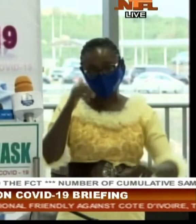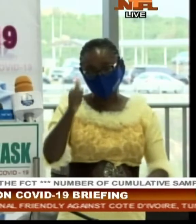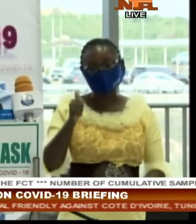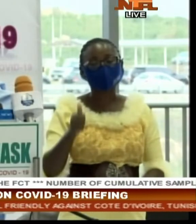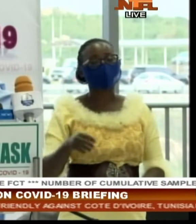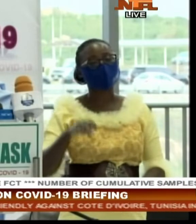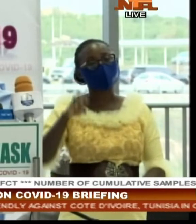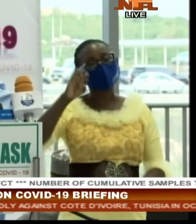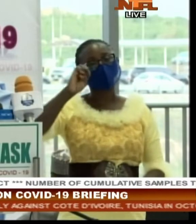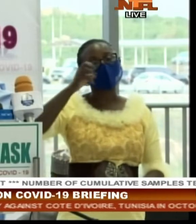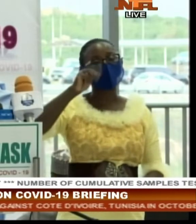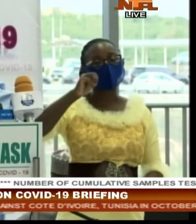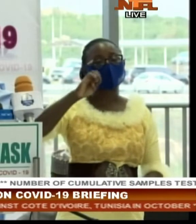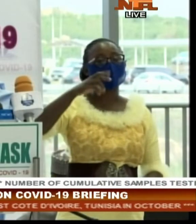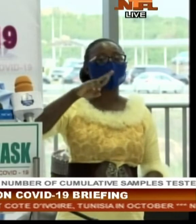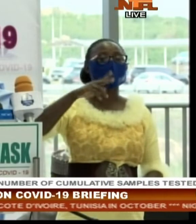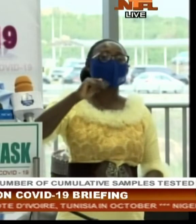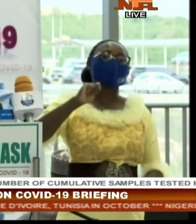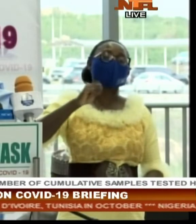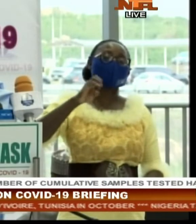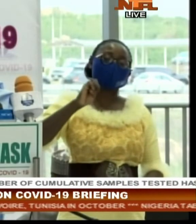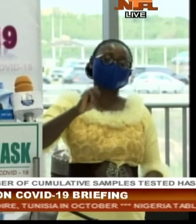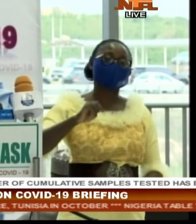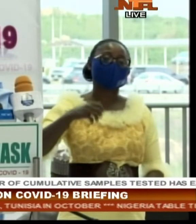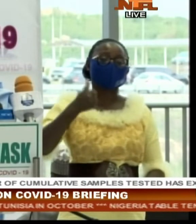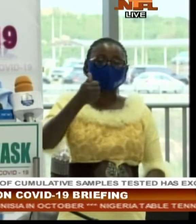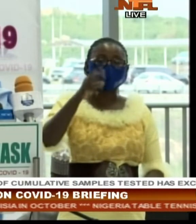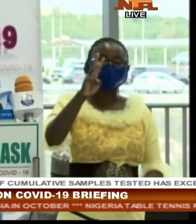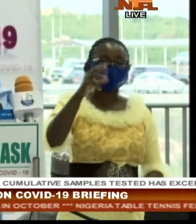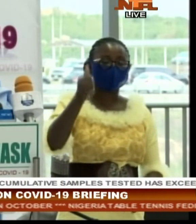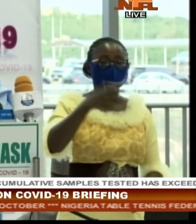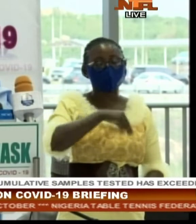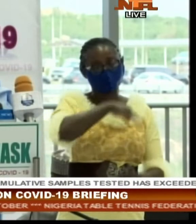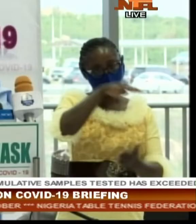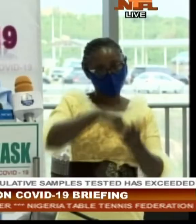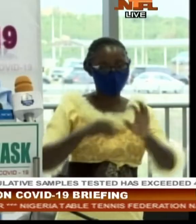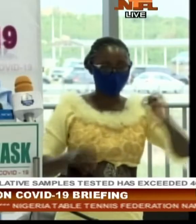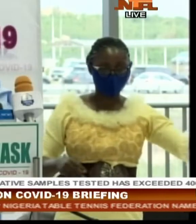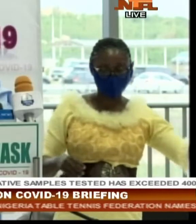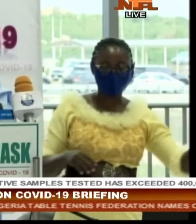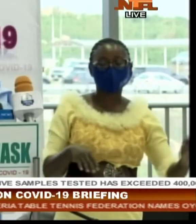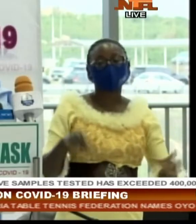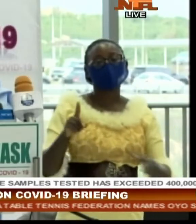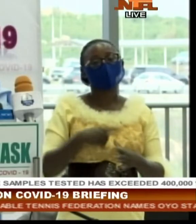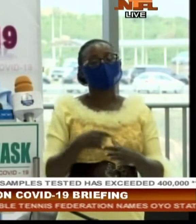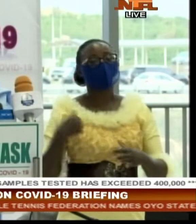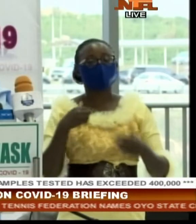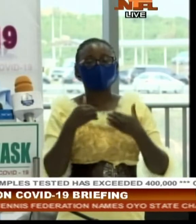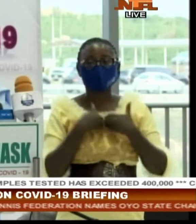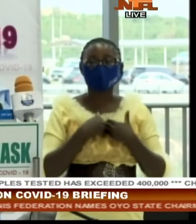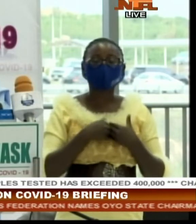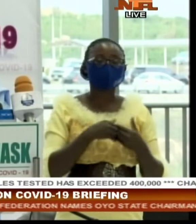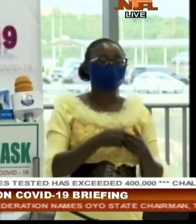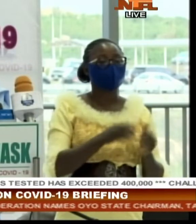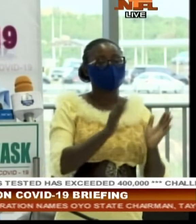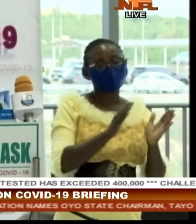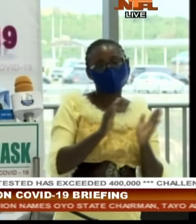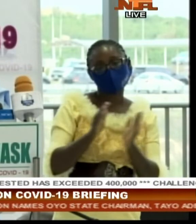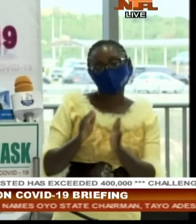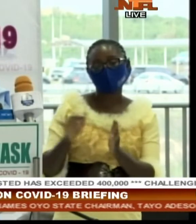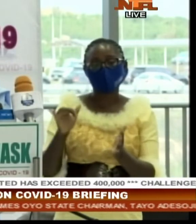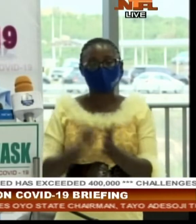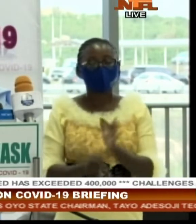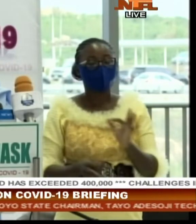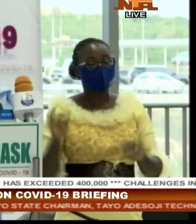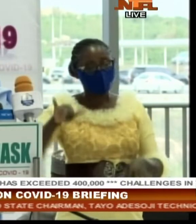Emirates, Ethiopian, AWA, and Middle East. Then we anticipate that this timetable will be repeated. If there's any